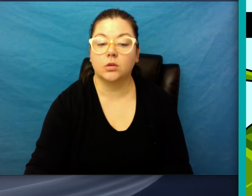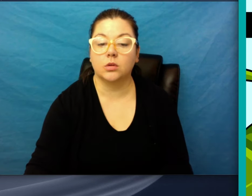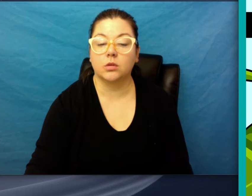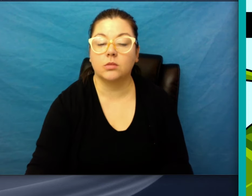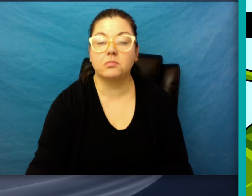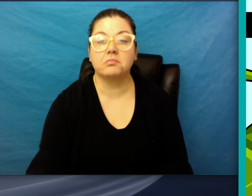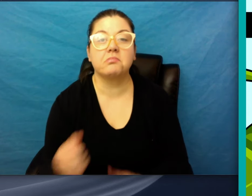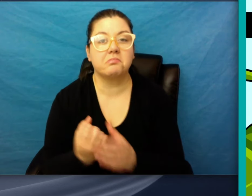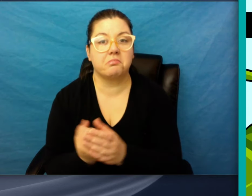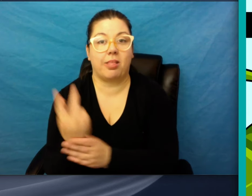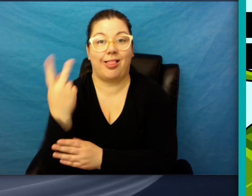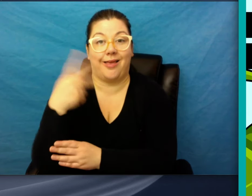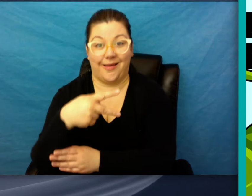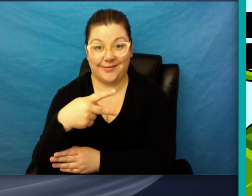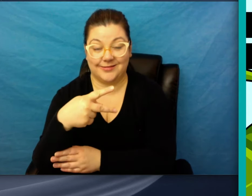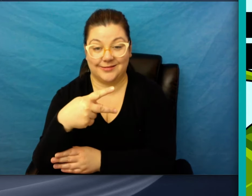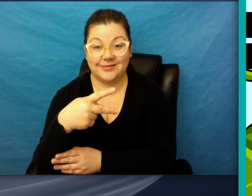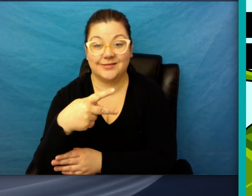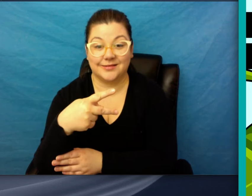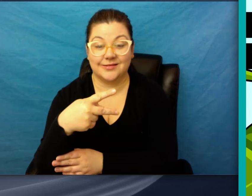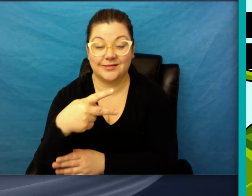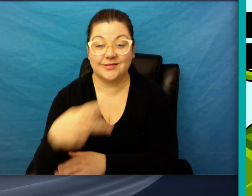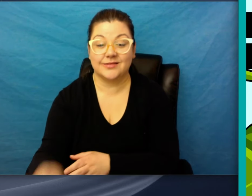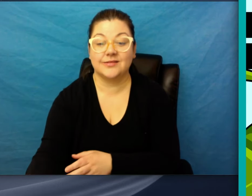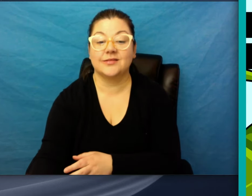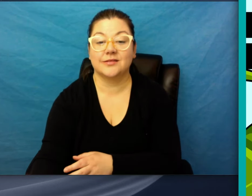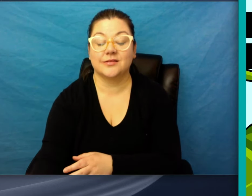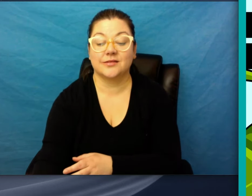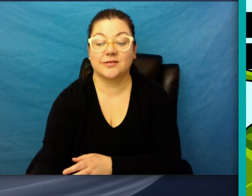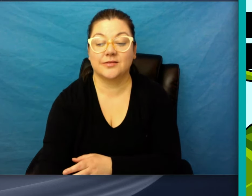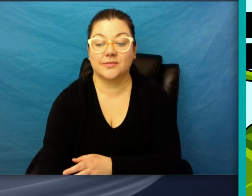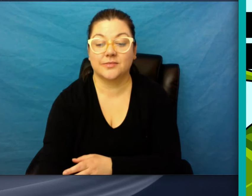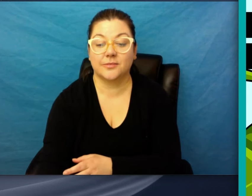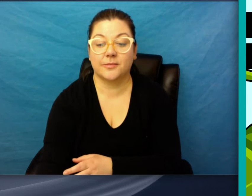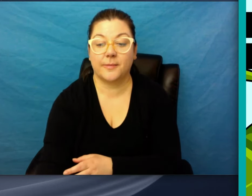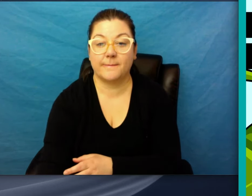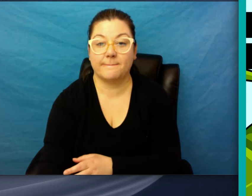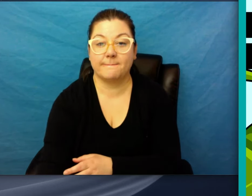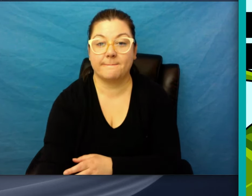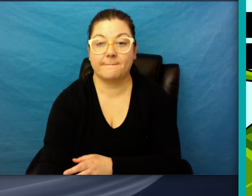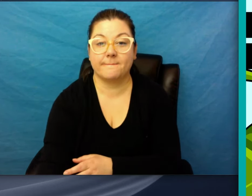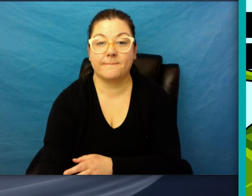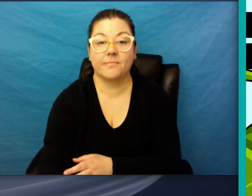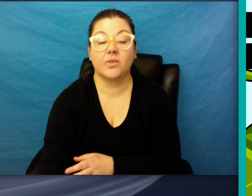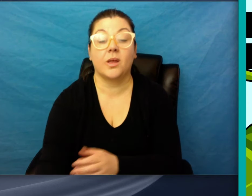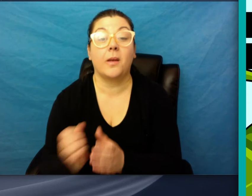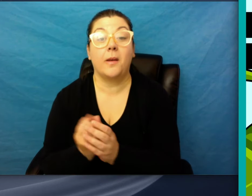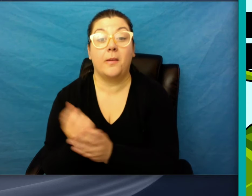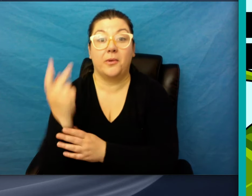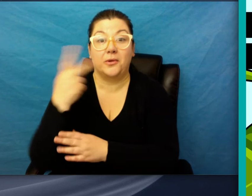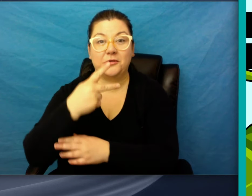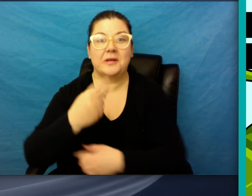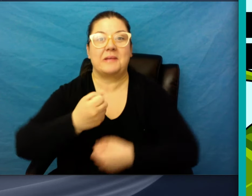They are able to make their own food using photosynthesis, a process that harnesses the energy of the sun.